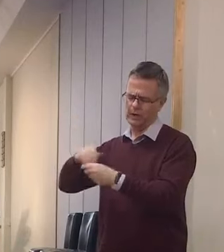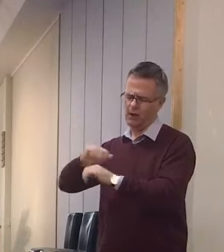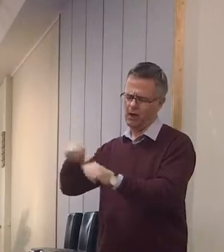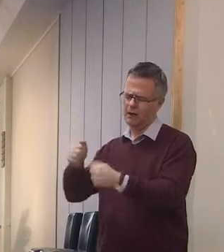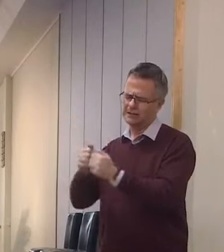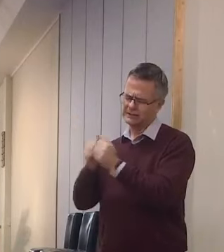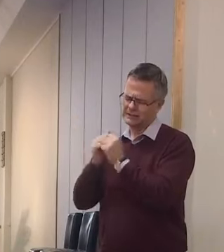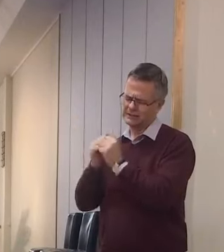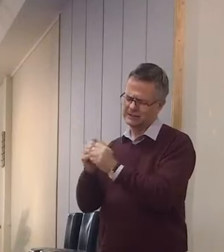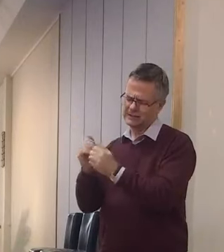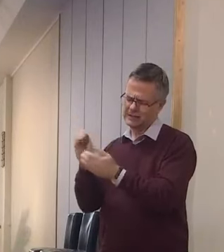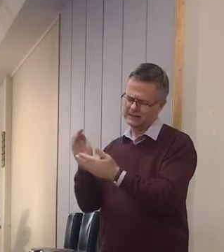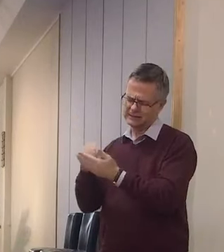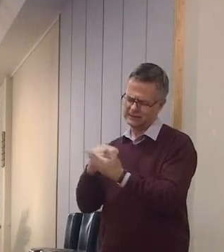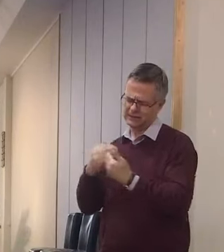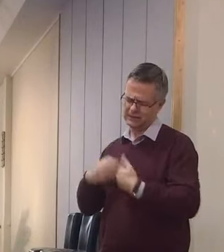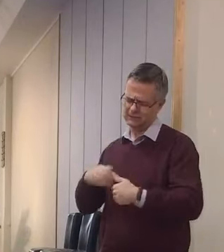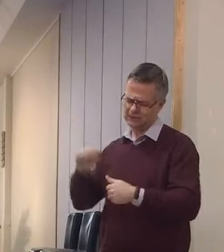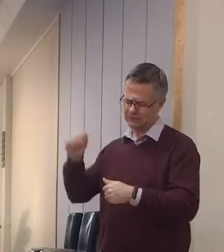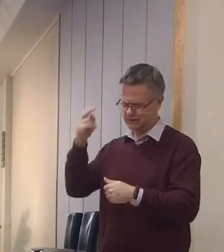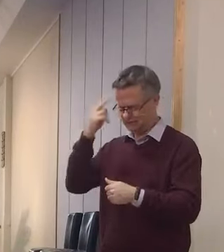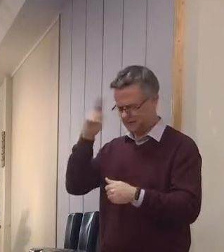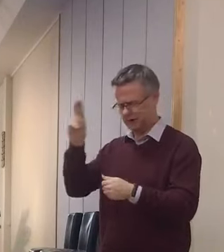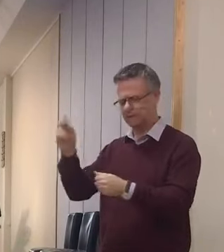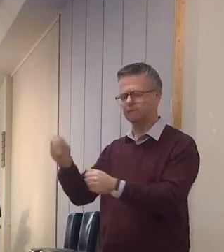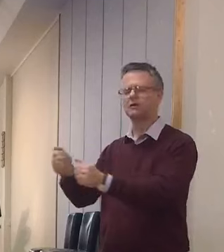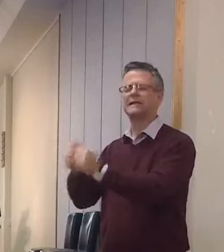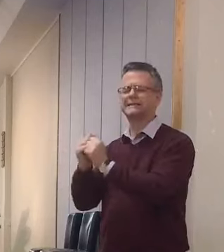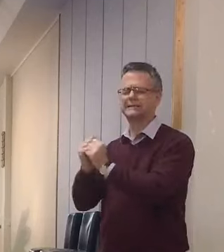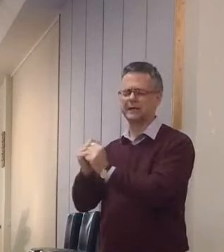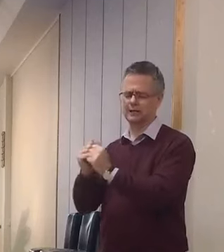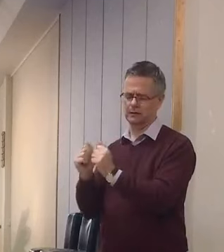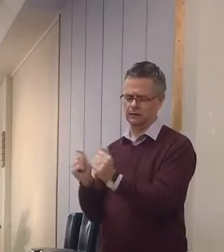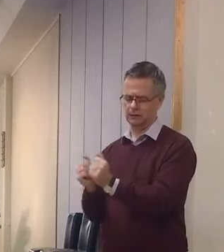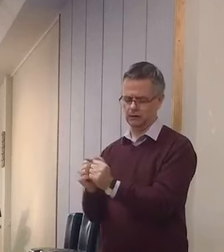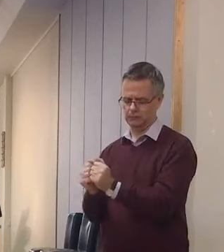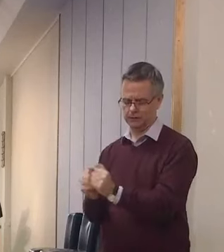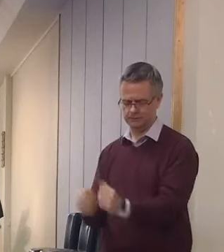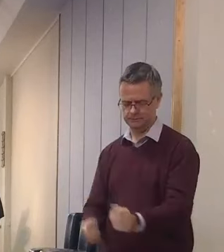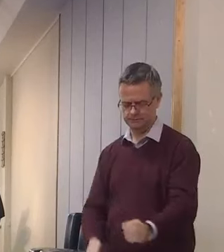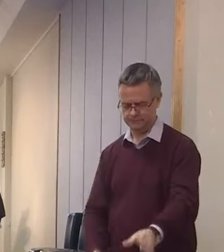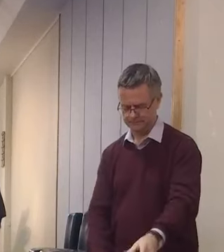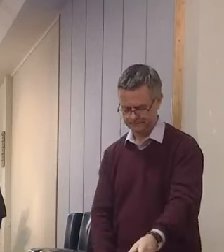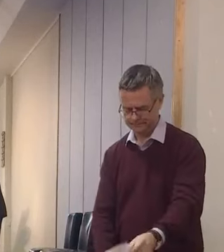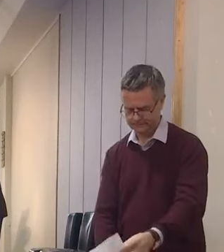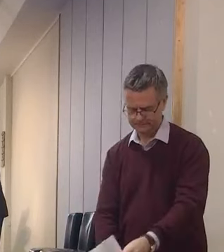our dear Saviour's name, for his sake. Amen. Amen.